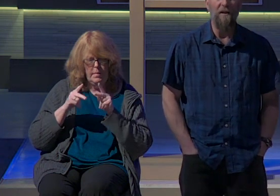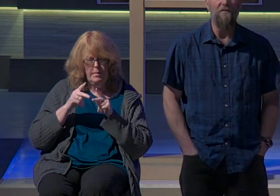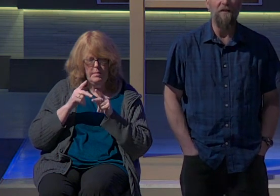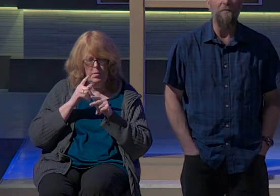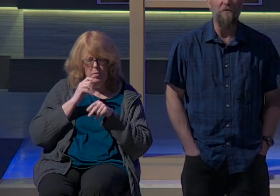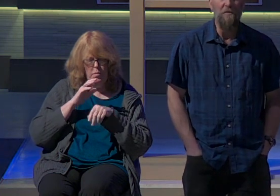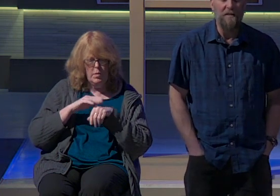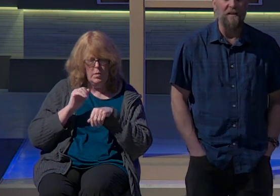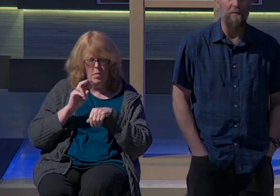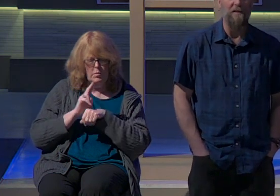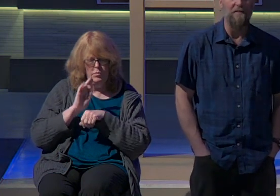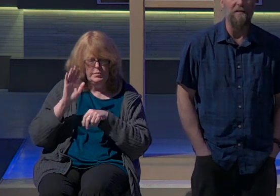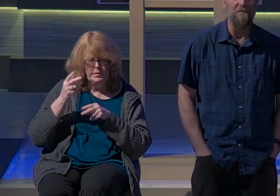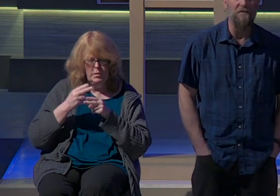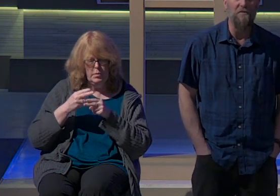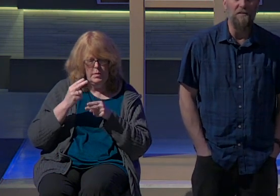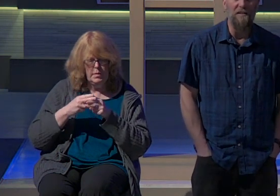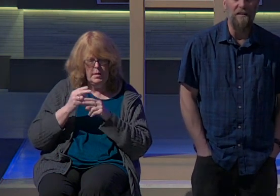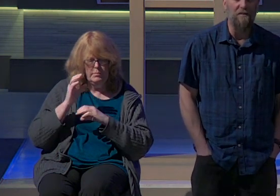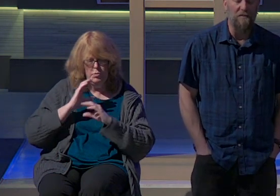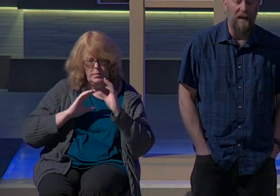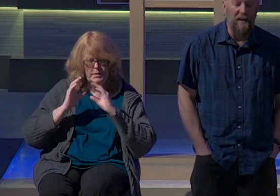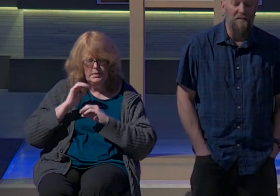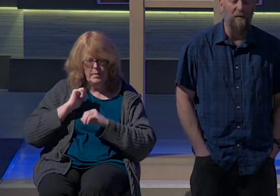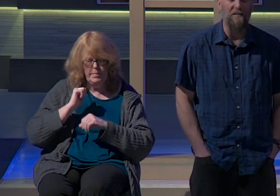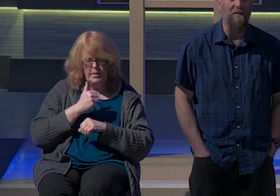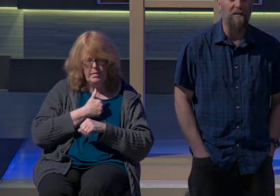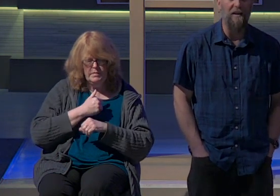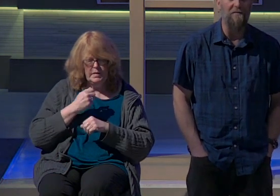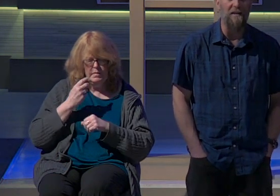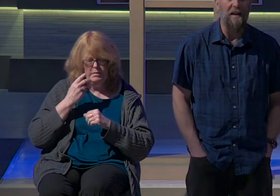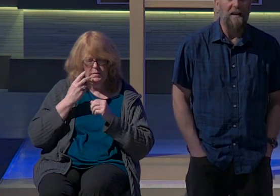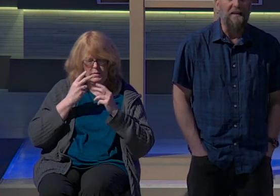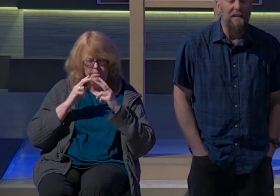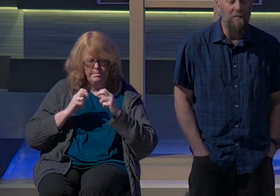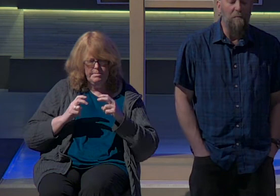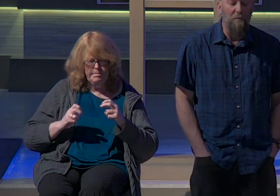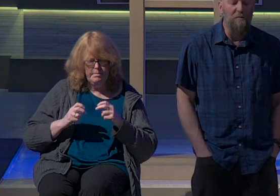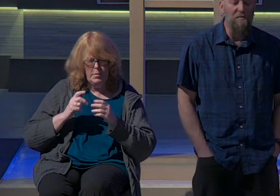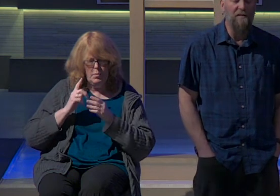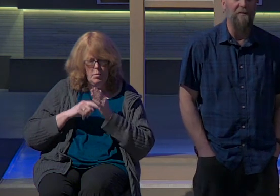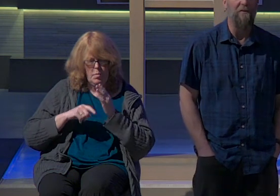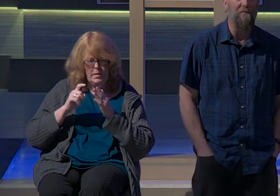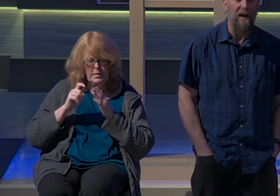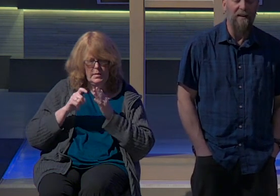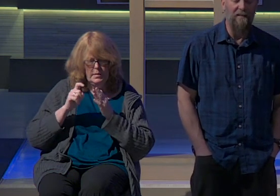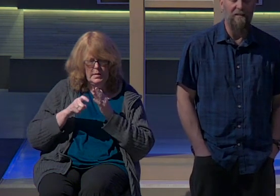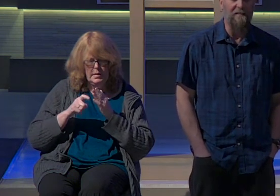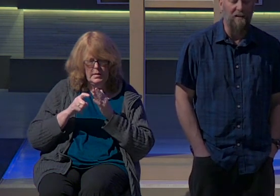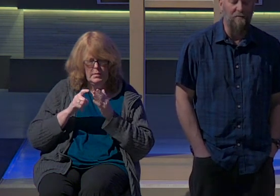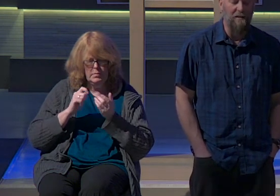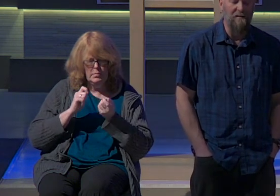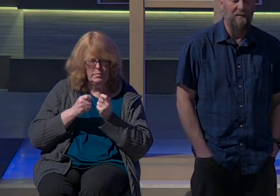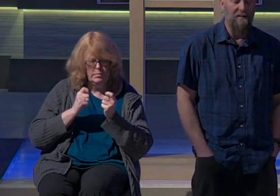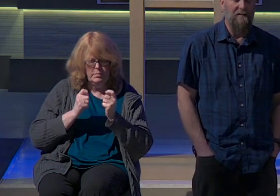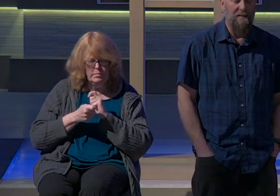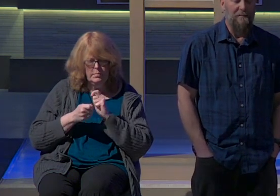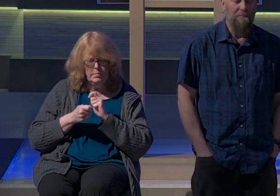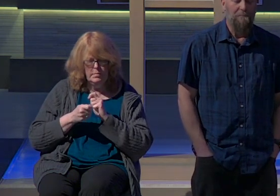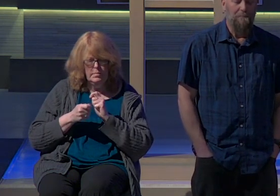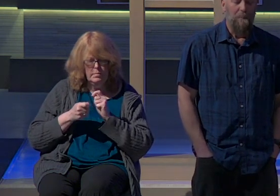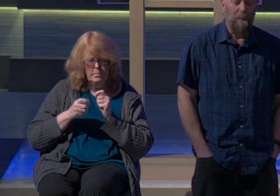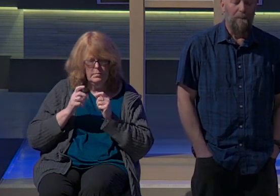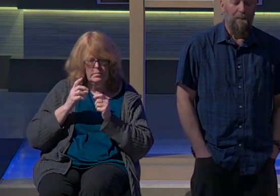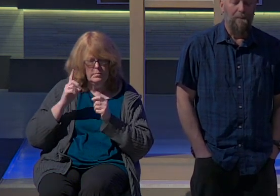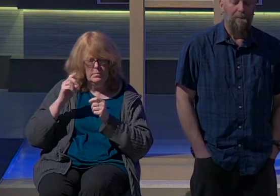called by your name to examine ourselves, to see those aspects of our lives that need to be pruned and refined, dealt with.